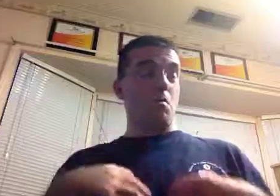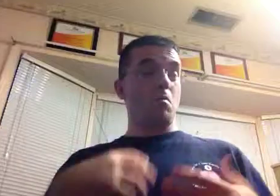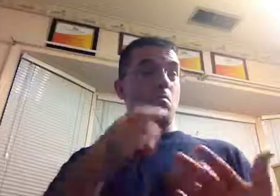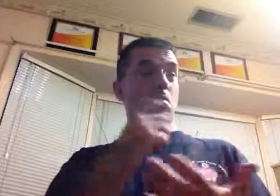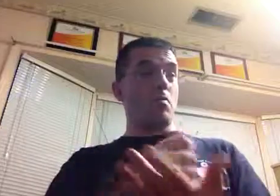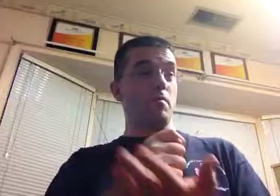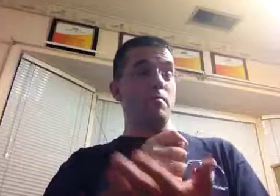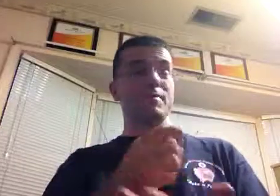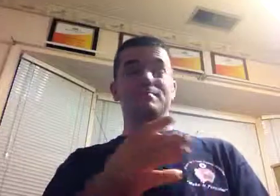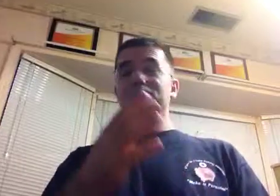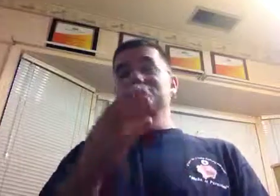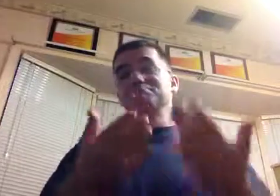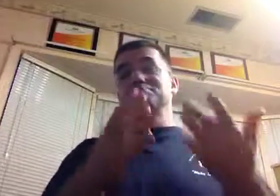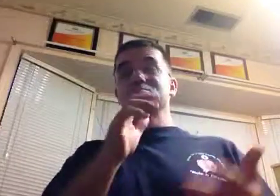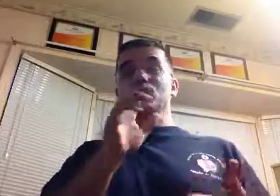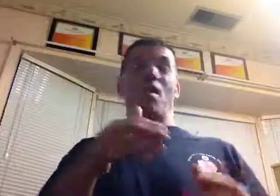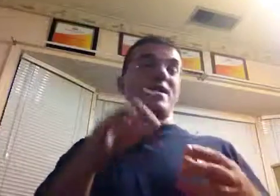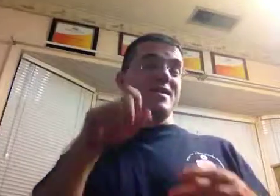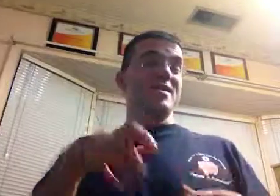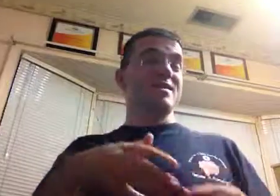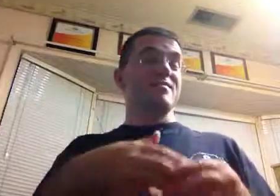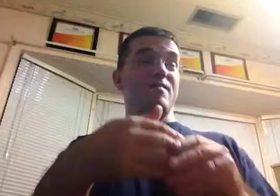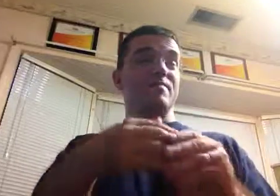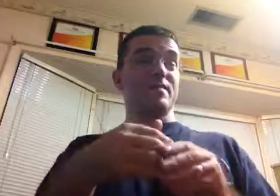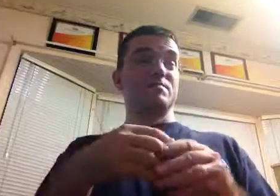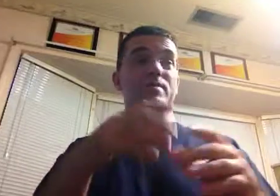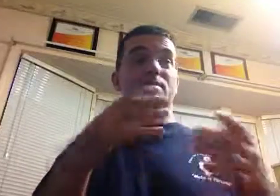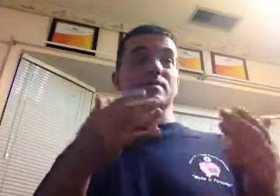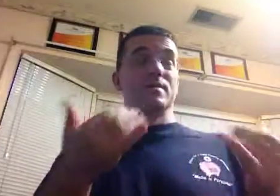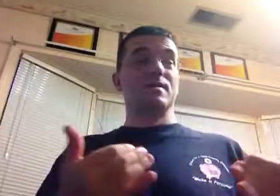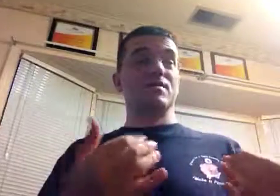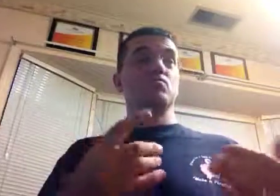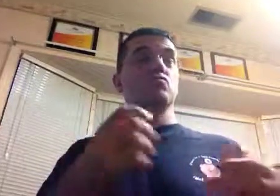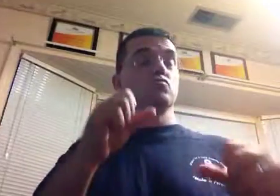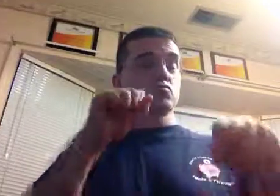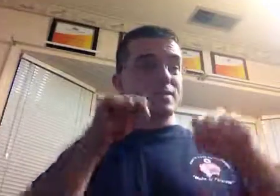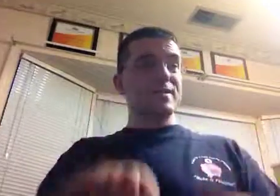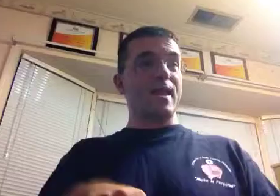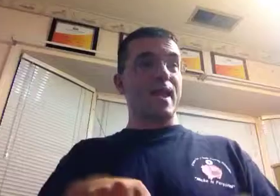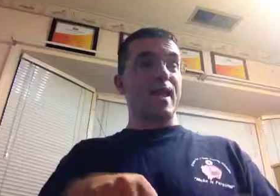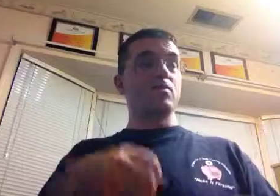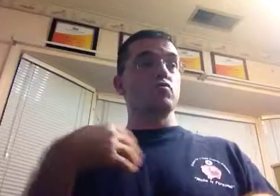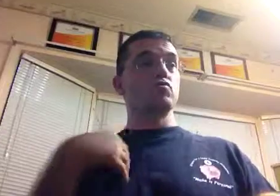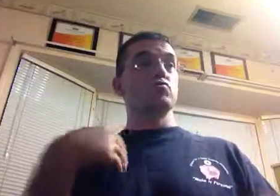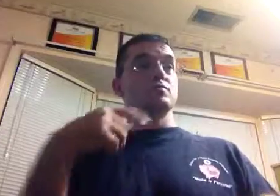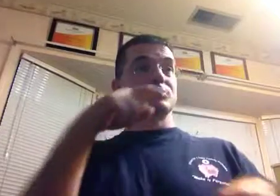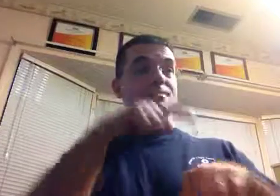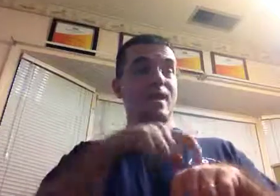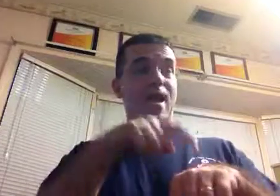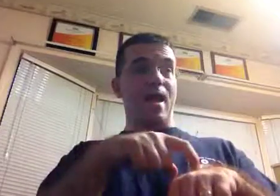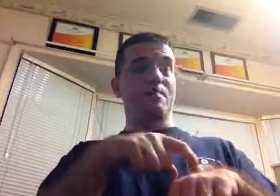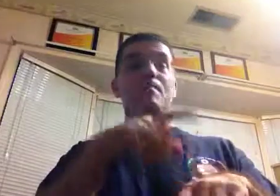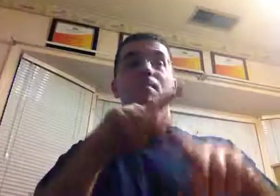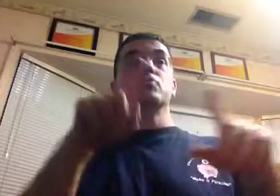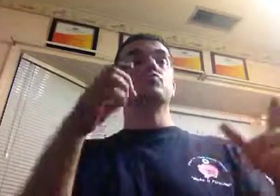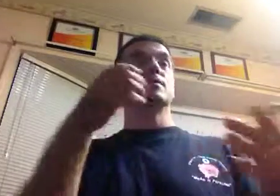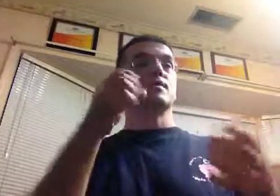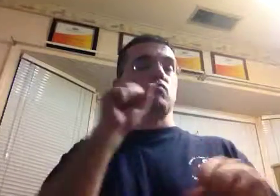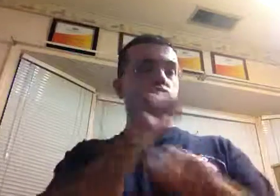with the flexibility that you did. You can go make some money now, and certainly money's not the only thing. I just want you, gosh,